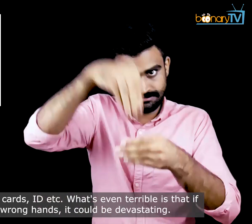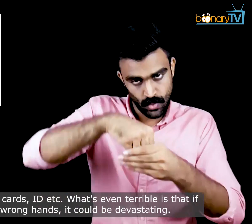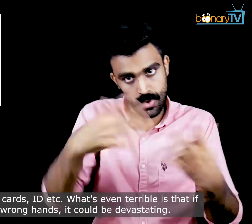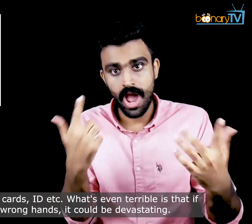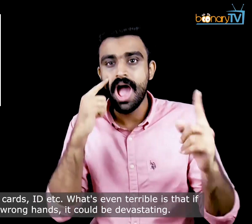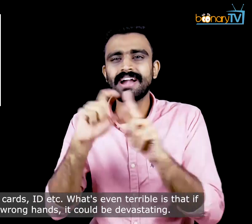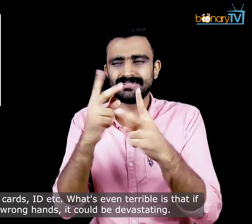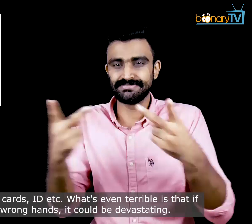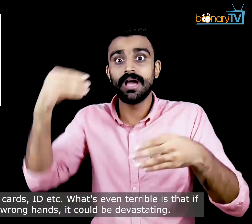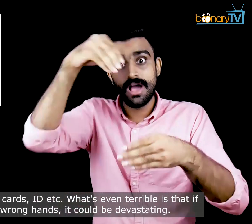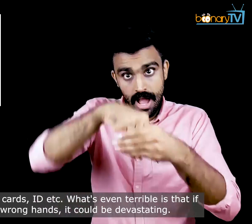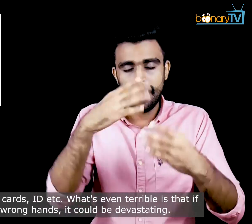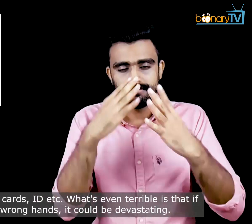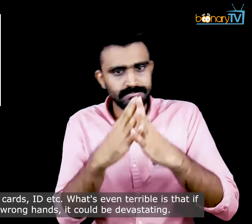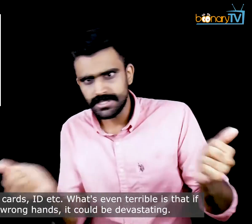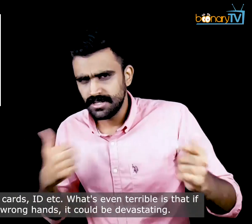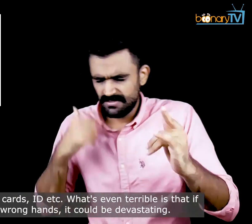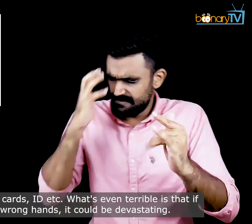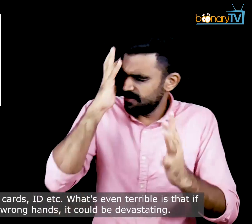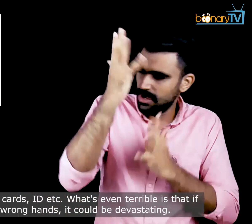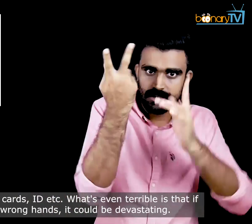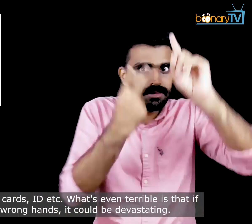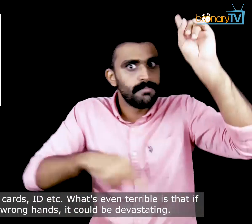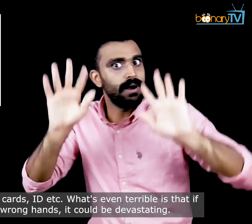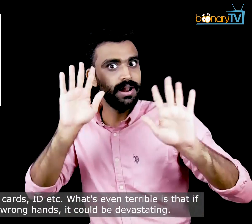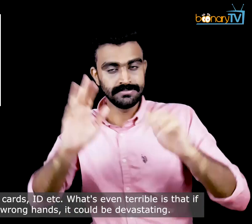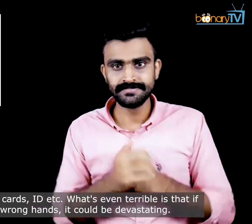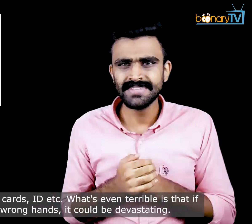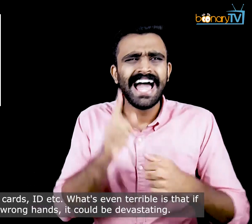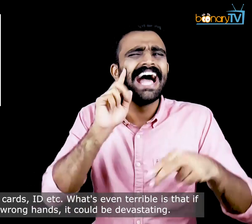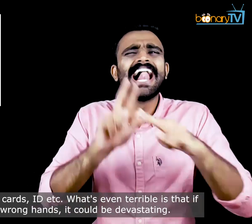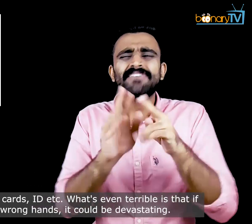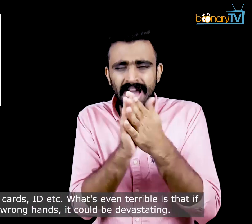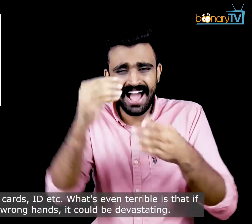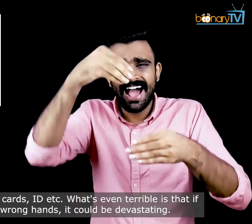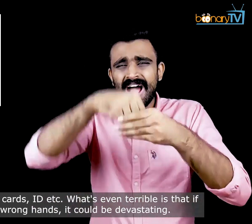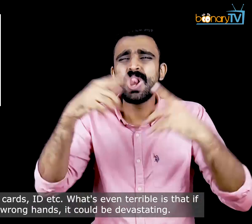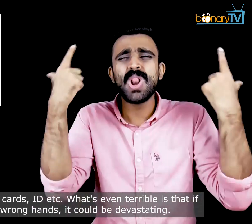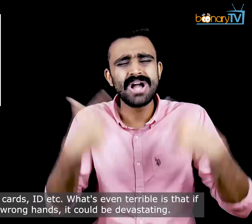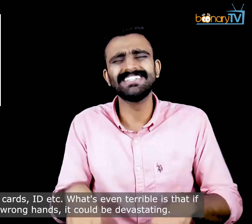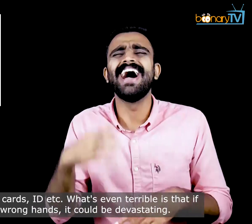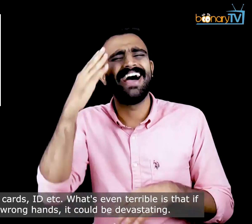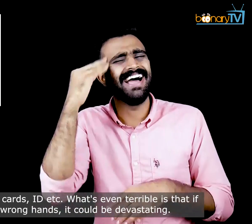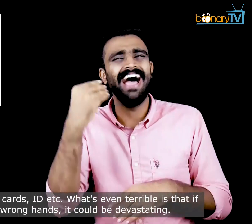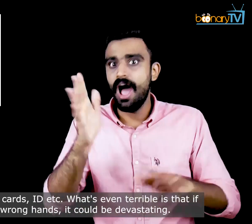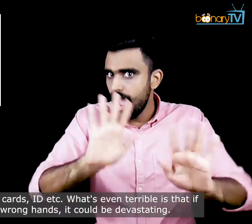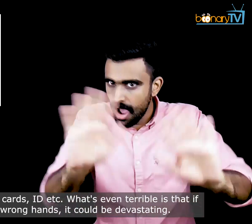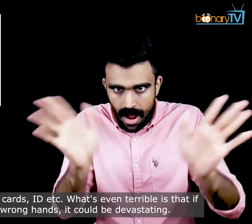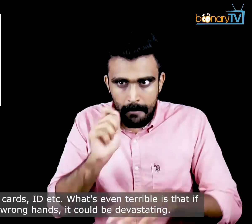cards, ID, etc. What's even terrible is that if it falls into the